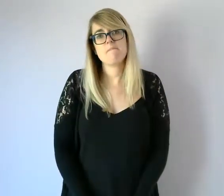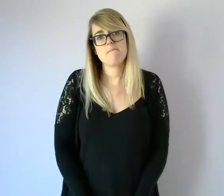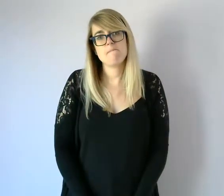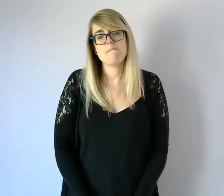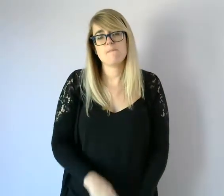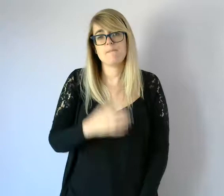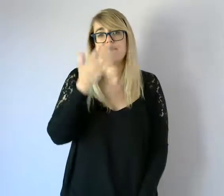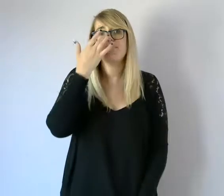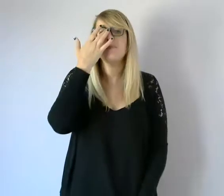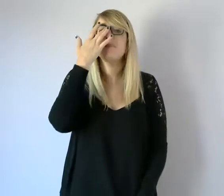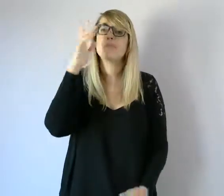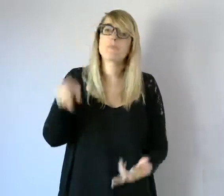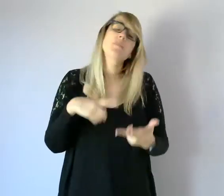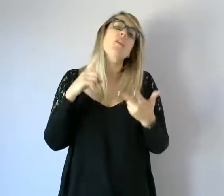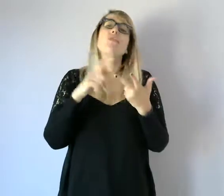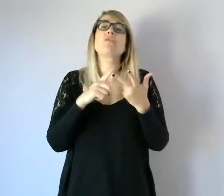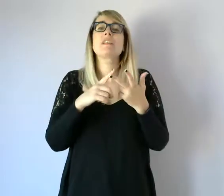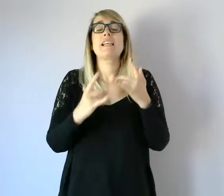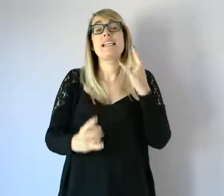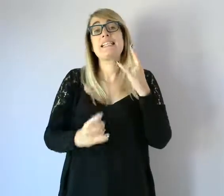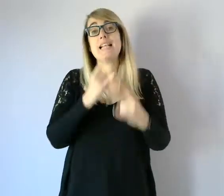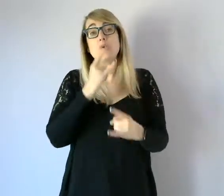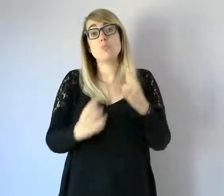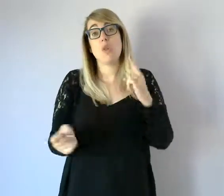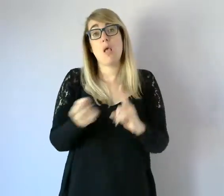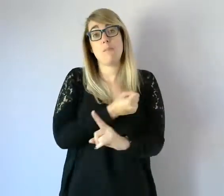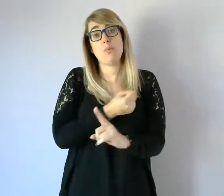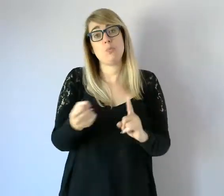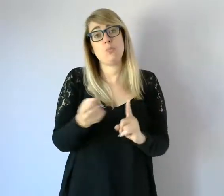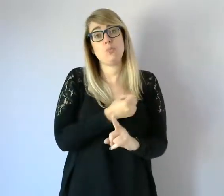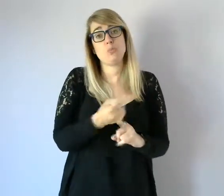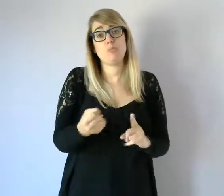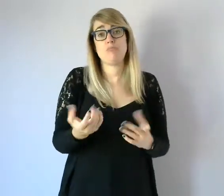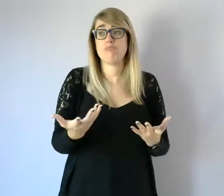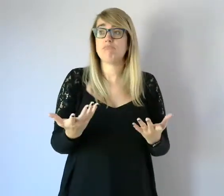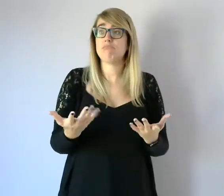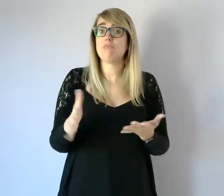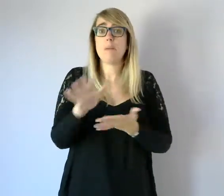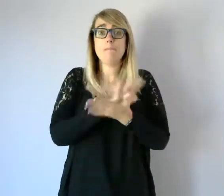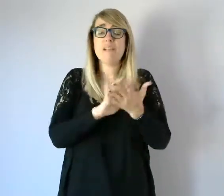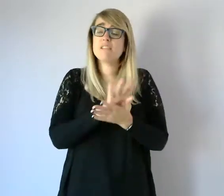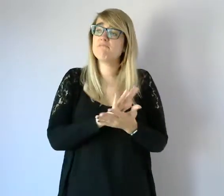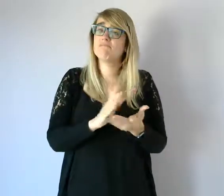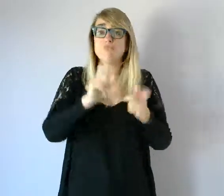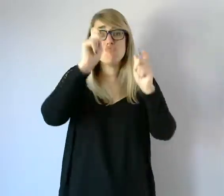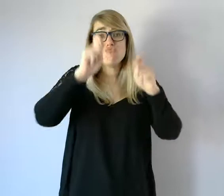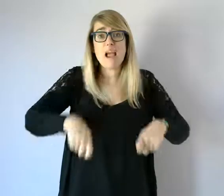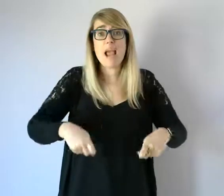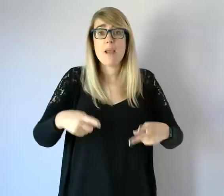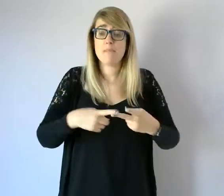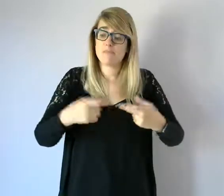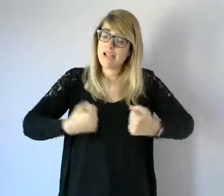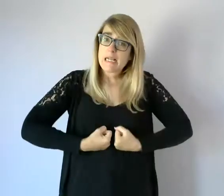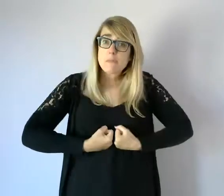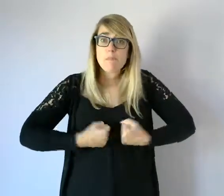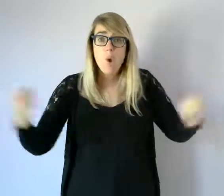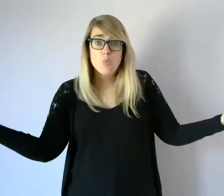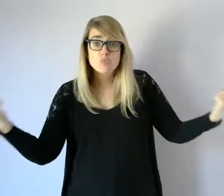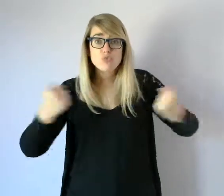3, sexual abuse, including rape, indecent exposure,